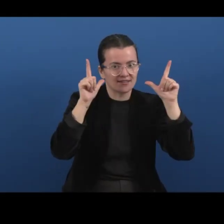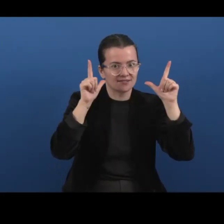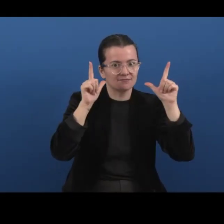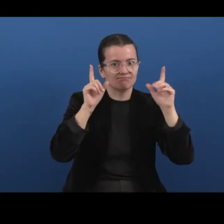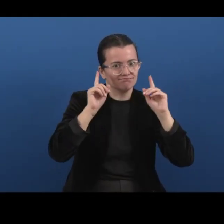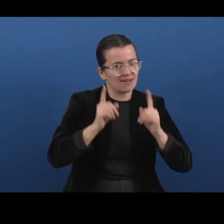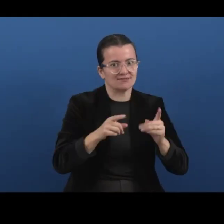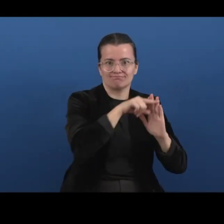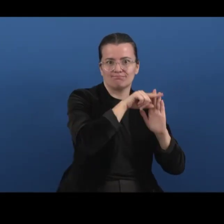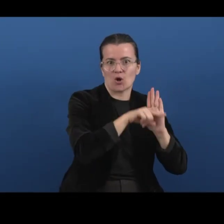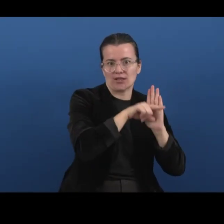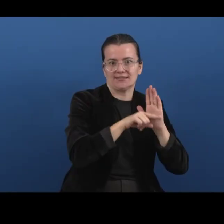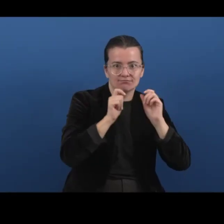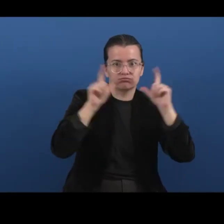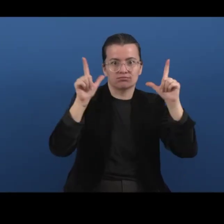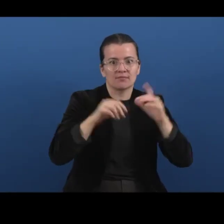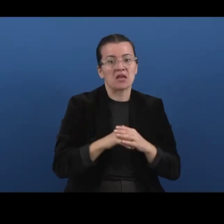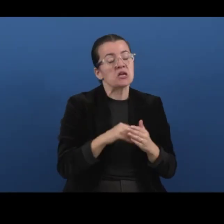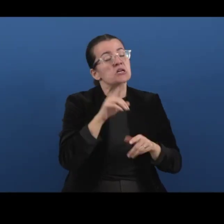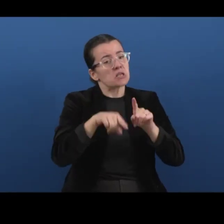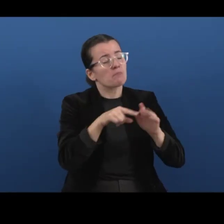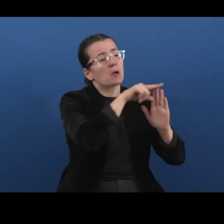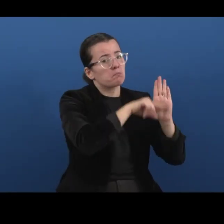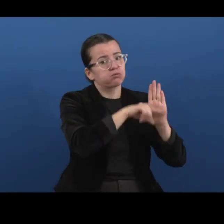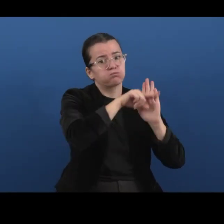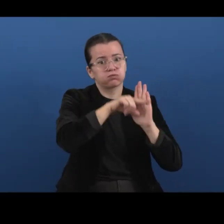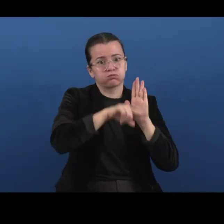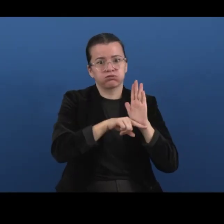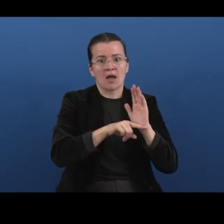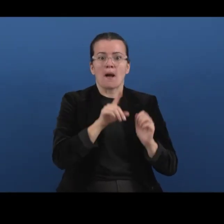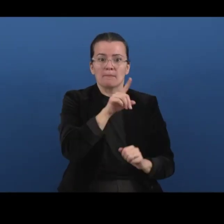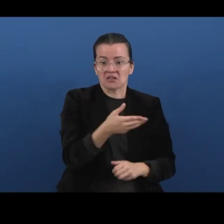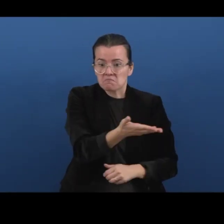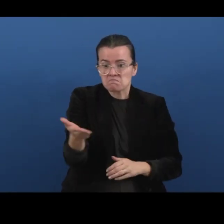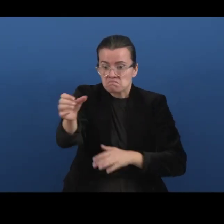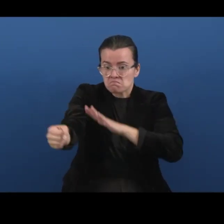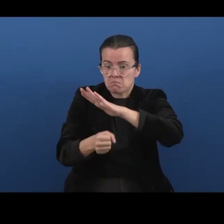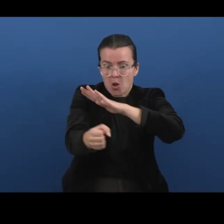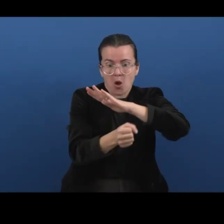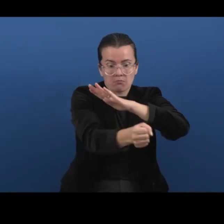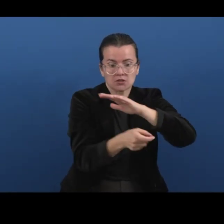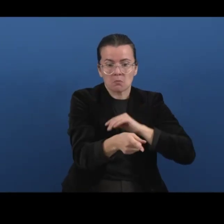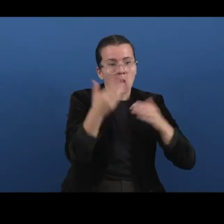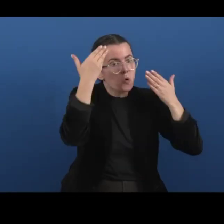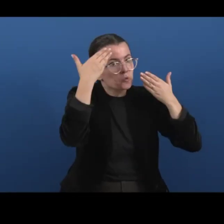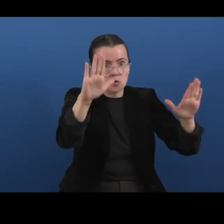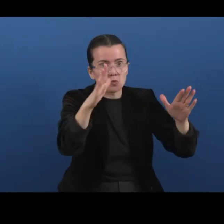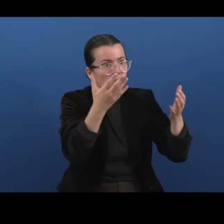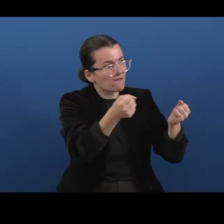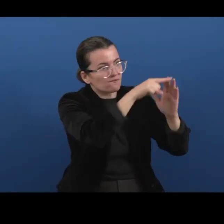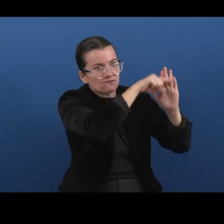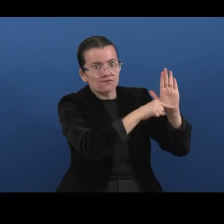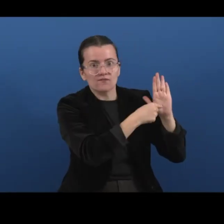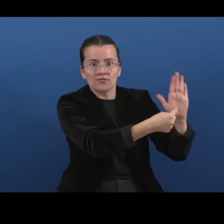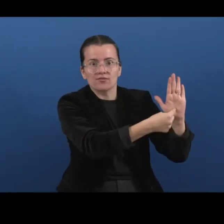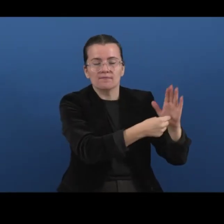place, their effectiveness depends on the workforce awareness of them. Companies can integrate care policy